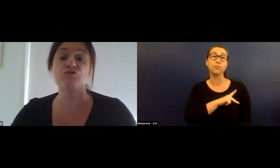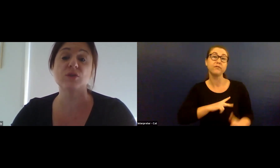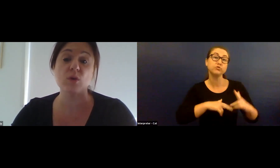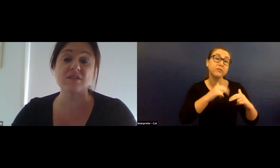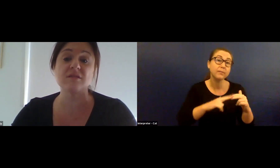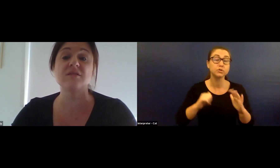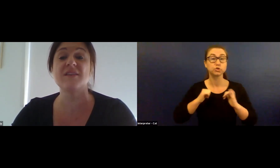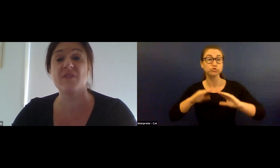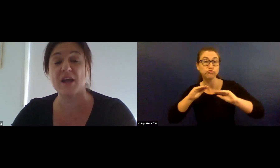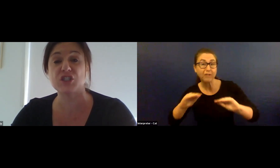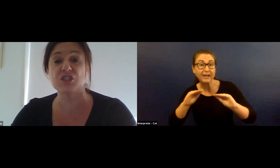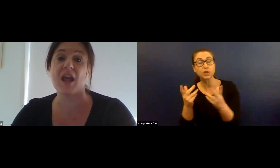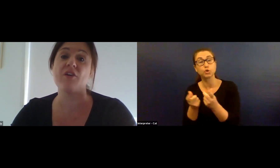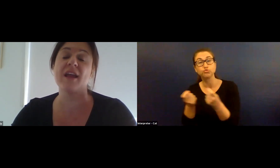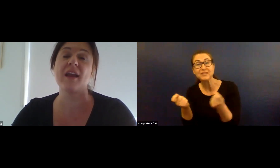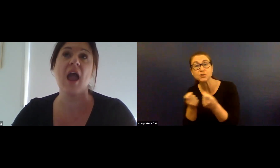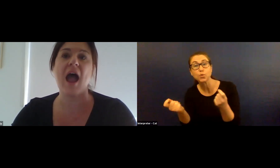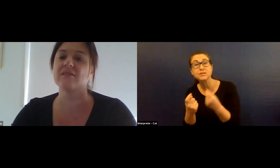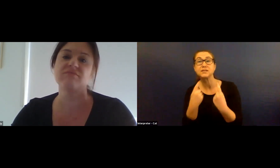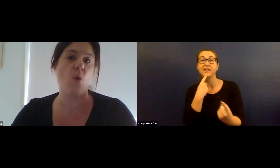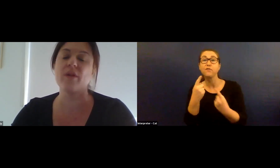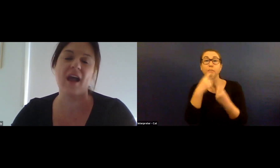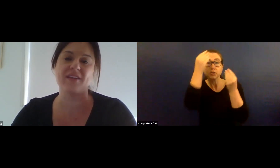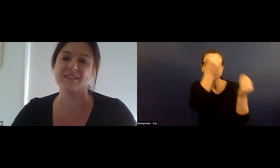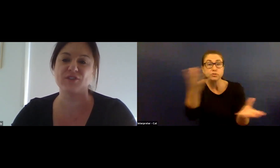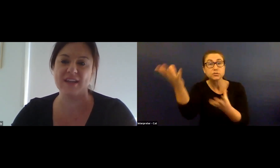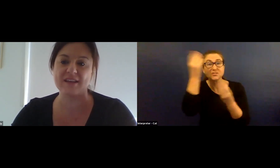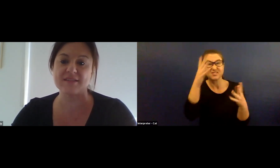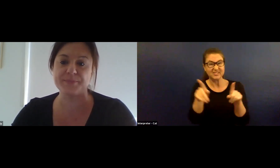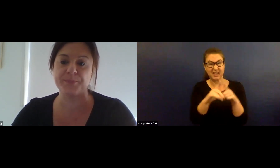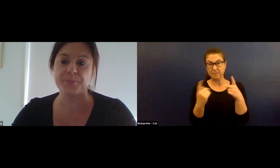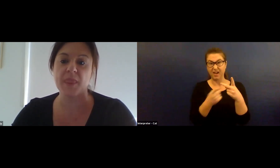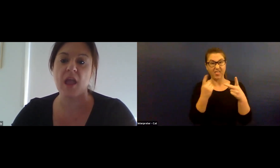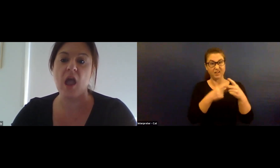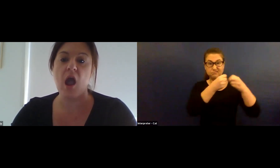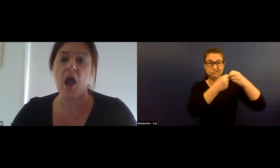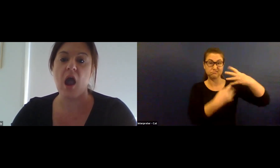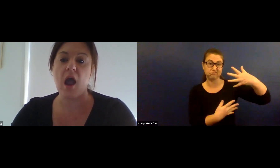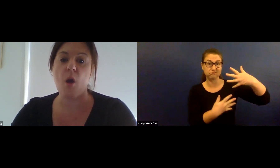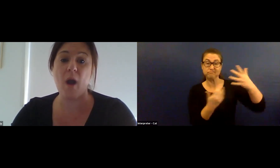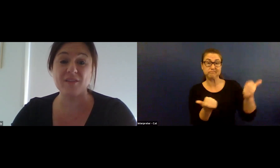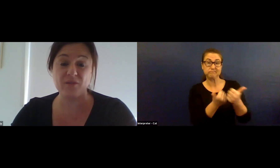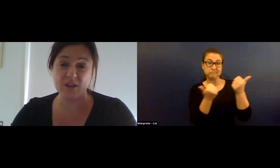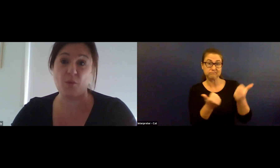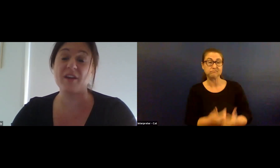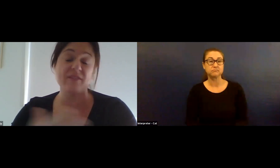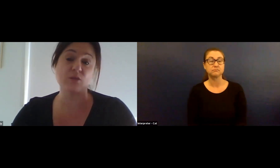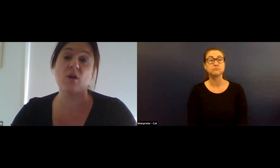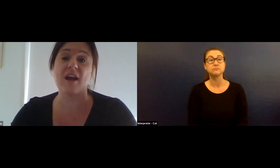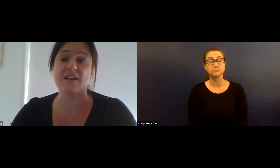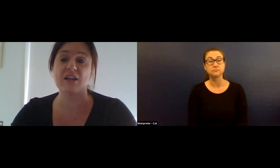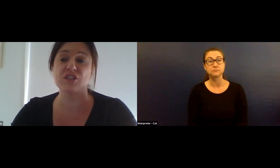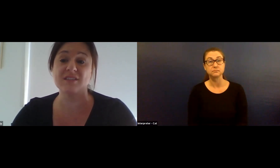training, resources, information sharing, and all the other different needs. One of